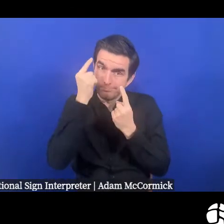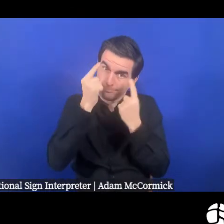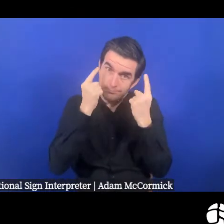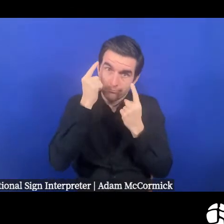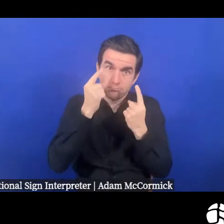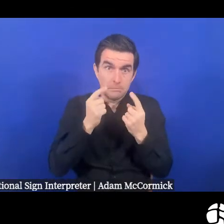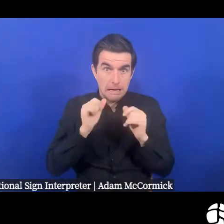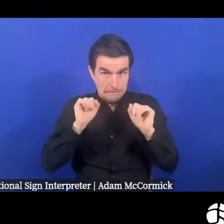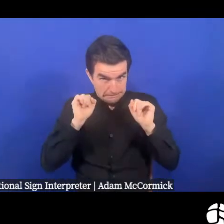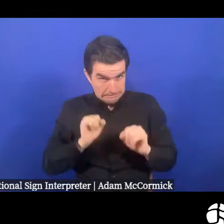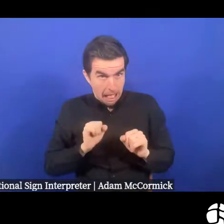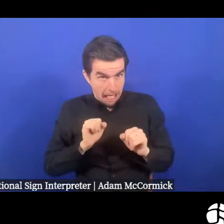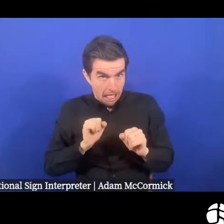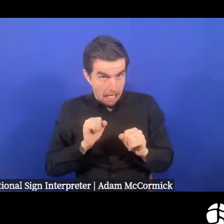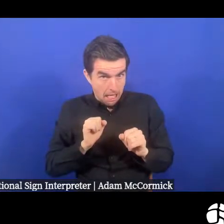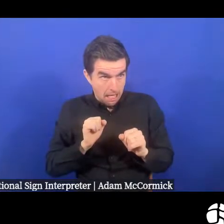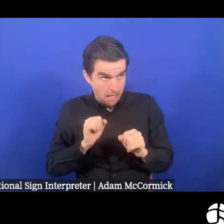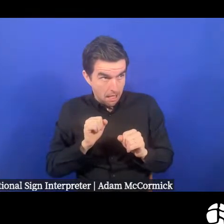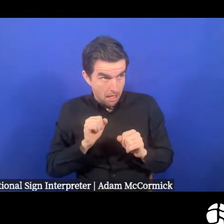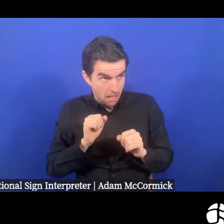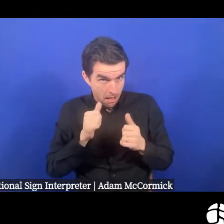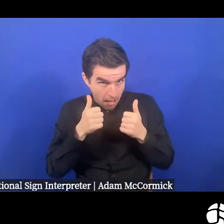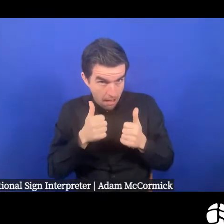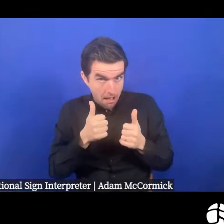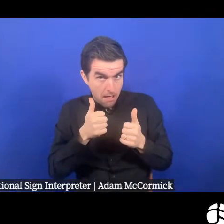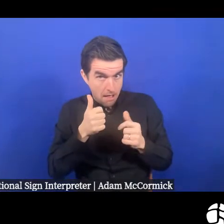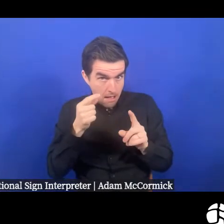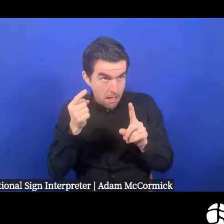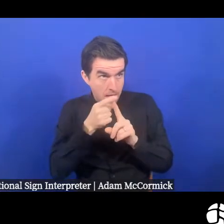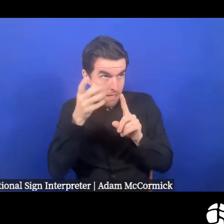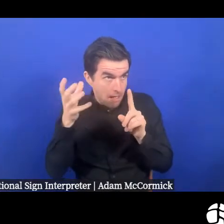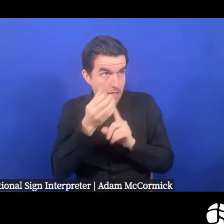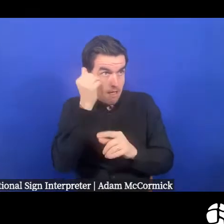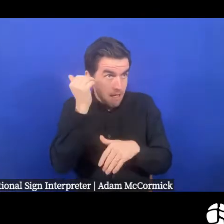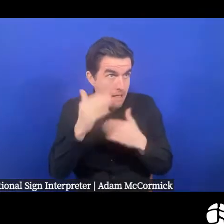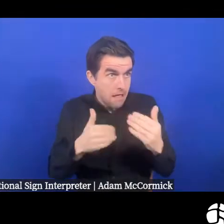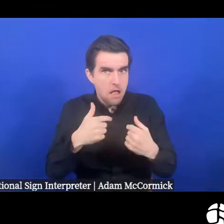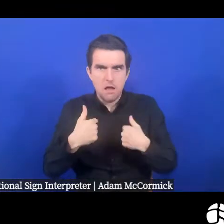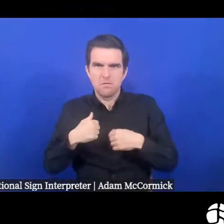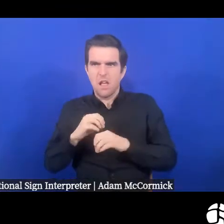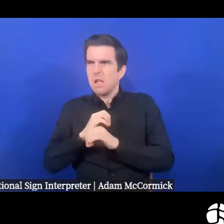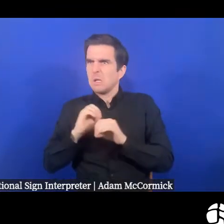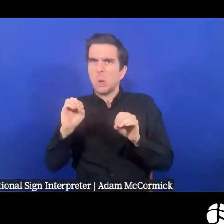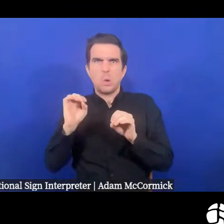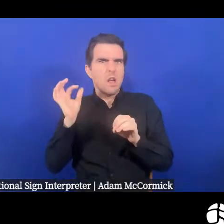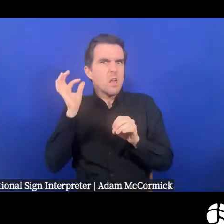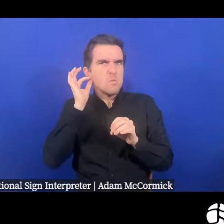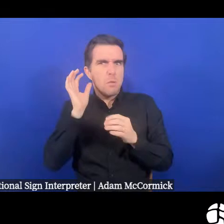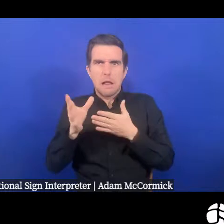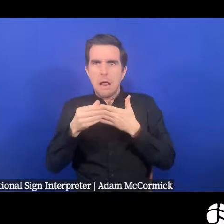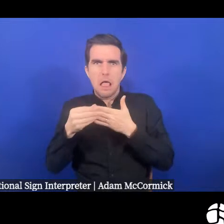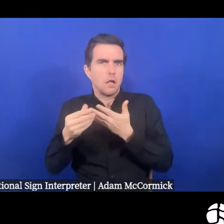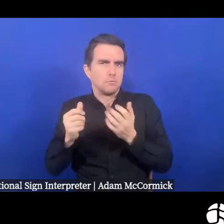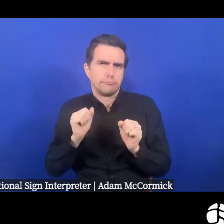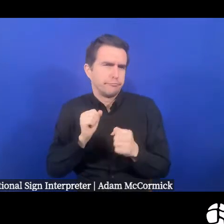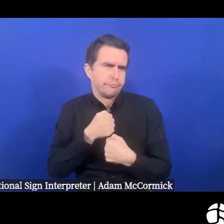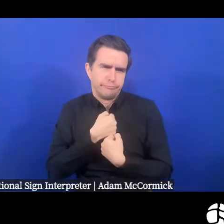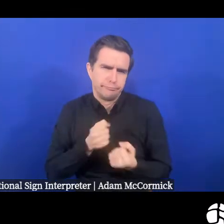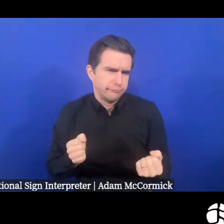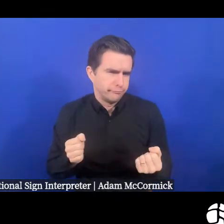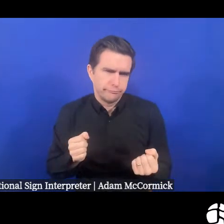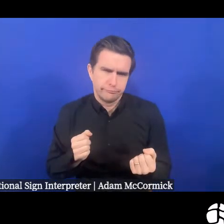able to see the importance of this. Also, when you think about the guidelines that brings the women principle,